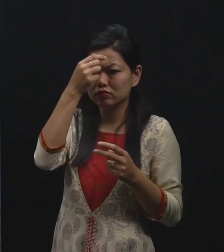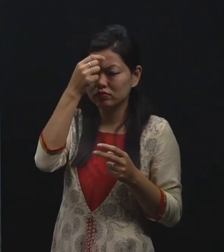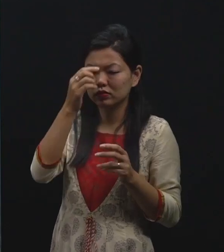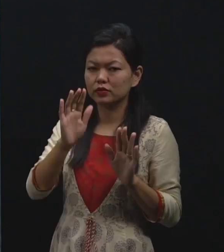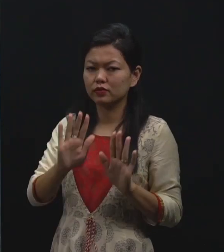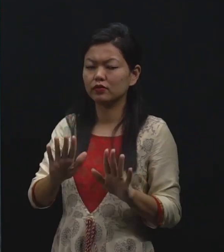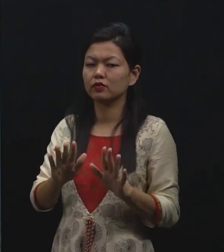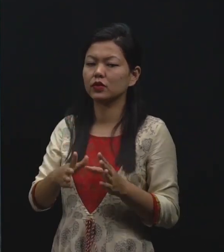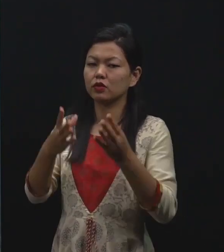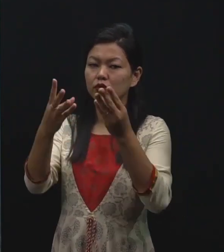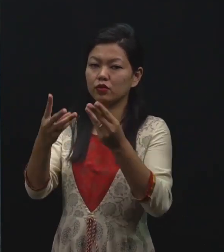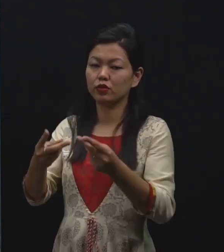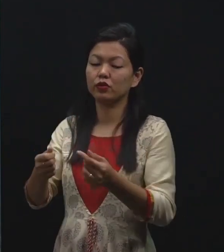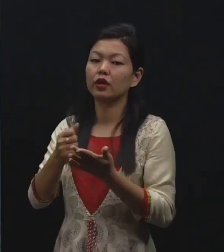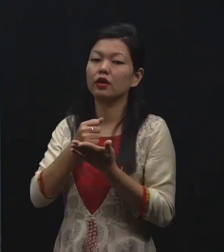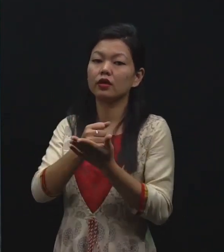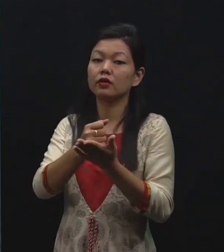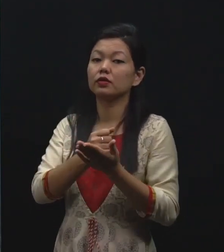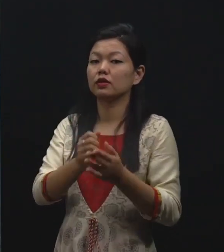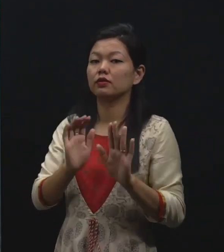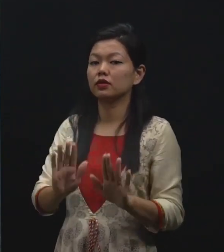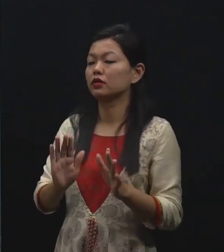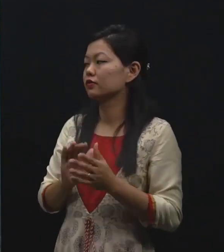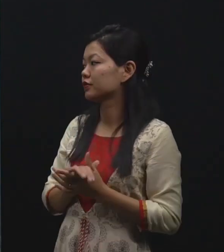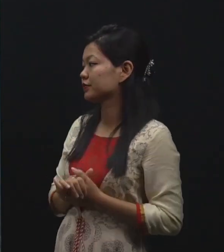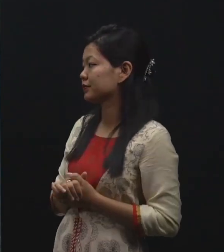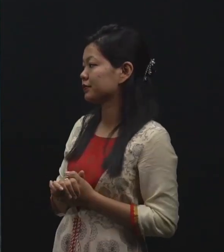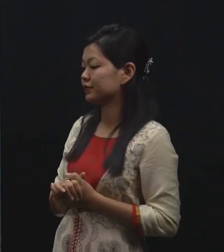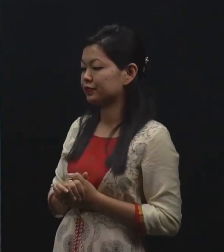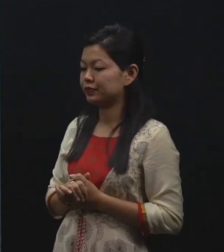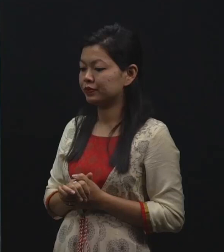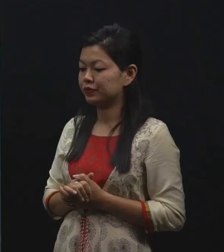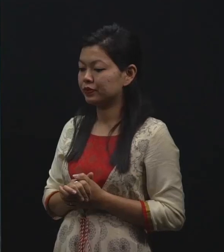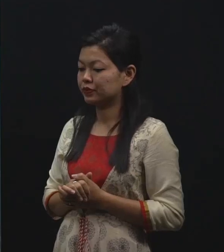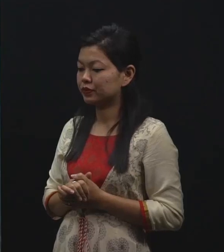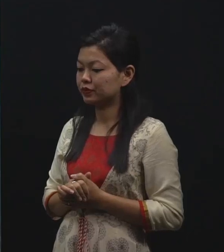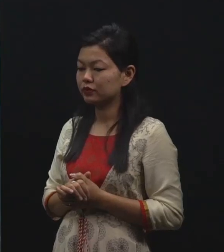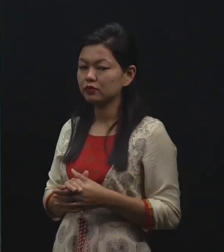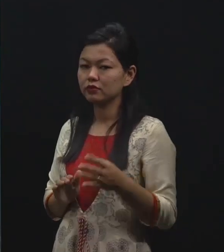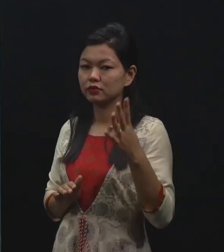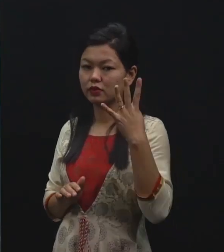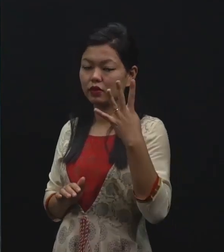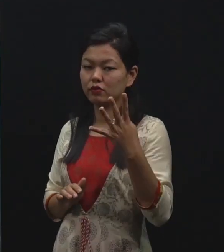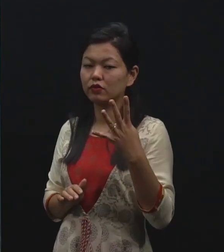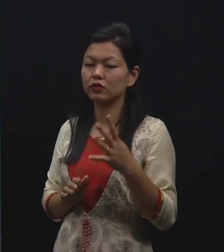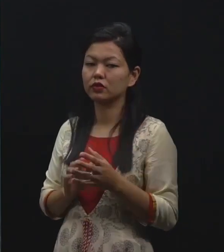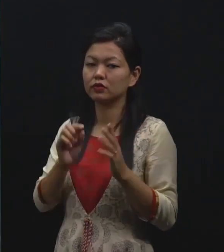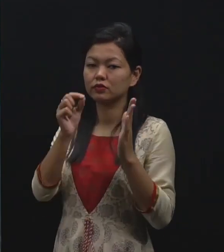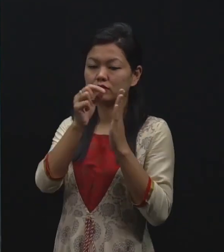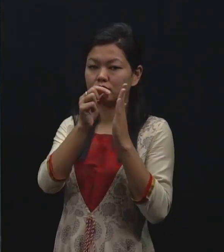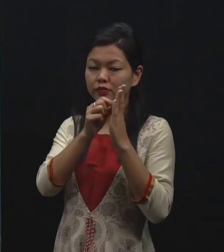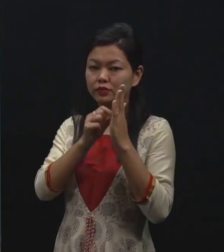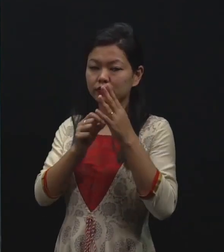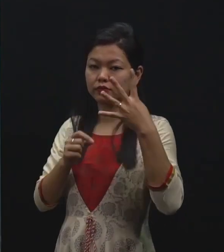suggest the best decision, and they used to give justice. Okay, then in the fourth point, they act as